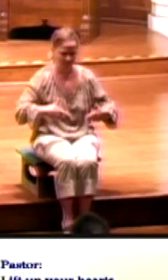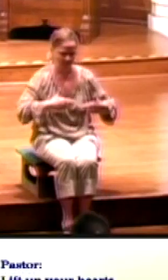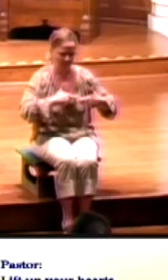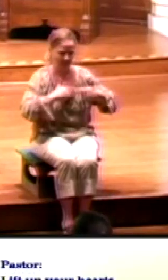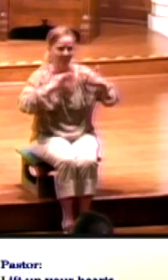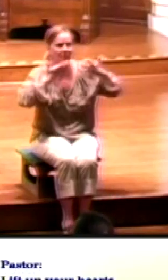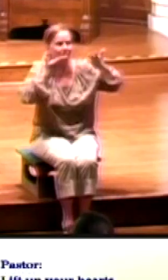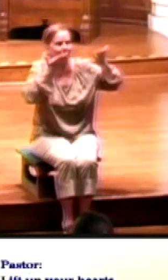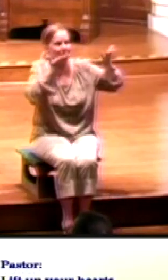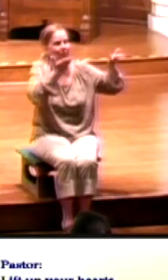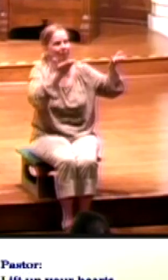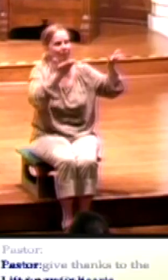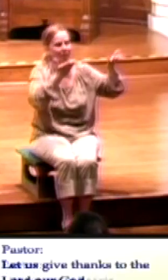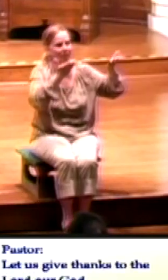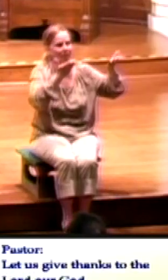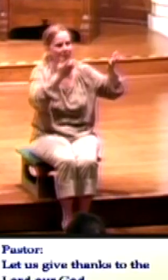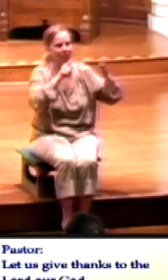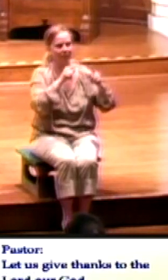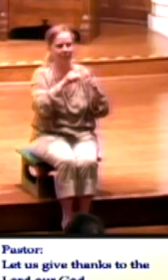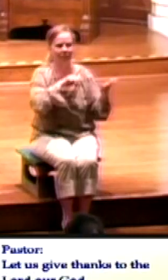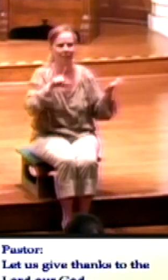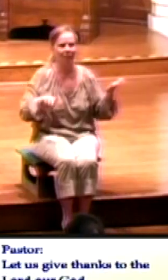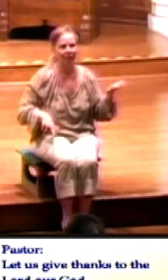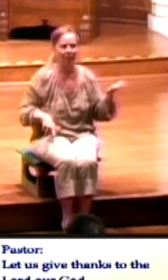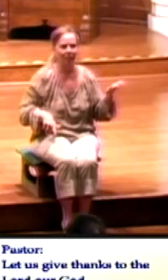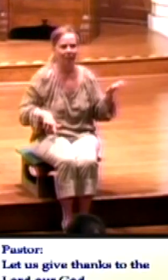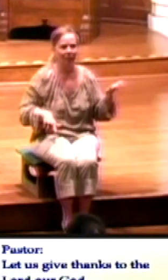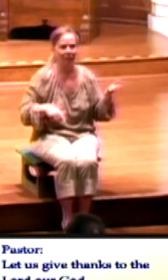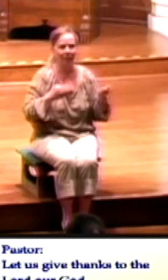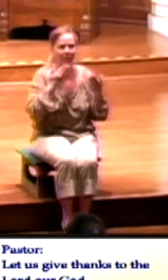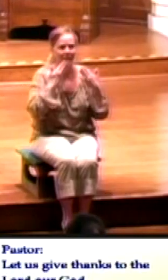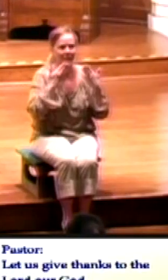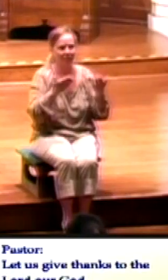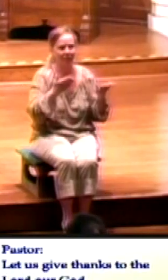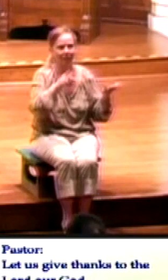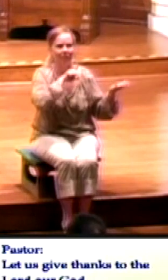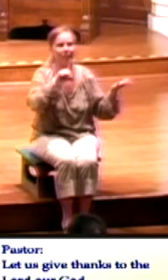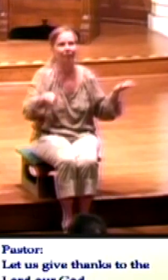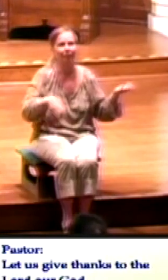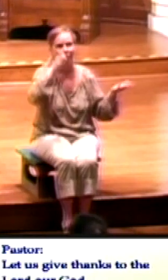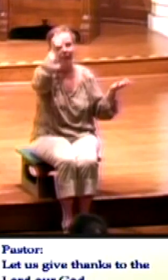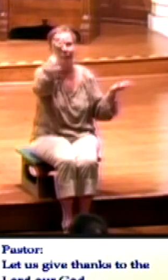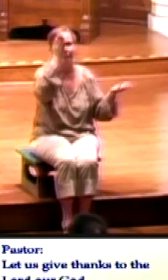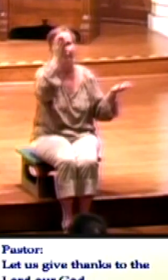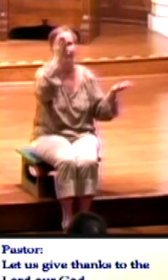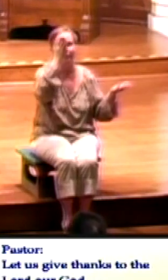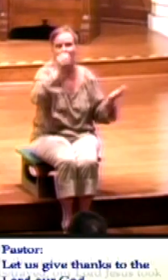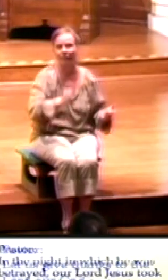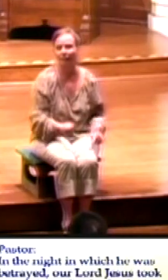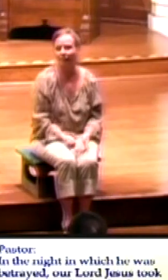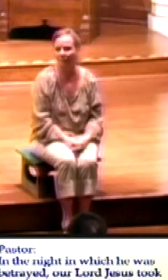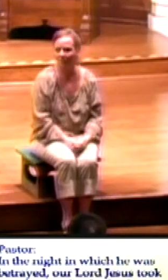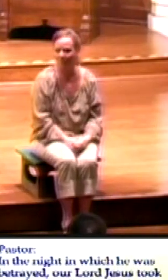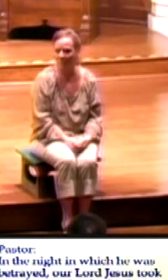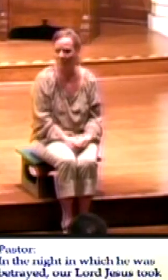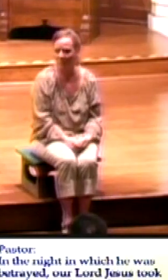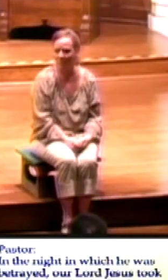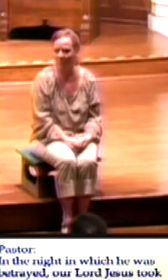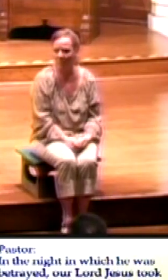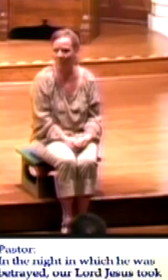hearts. We lift them up to the Lord. Let us give thanks to the Lord our God. It is right to give our Lord thanks and praise.